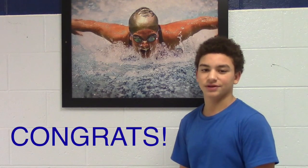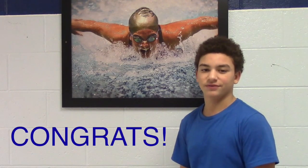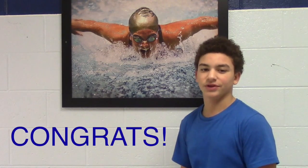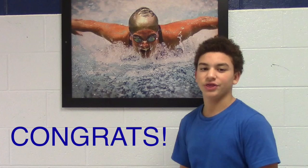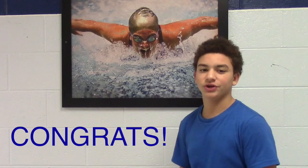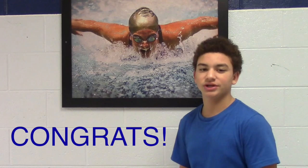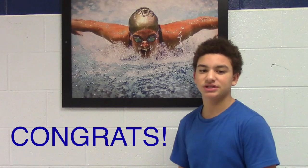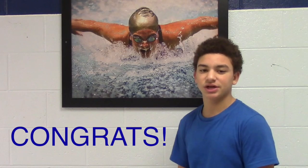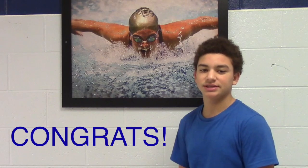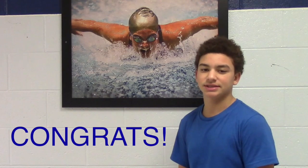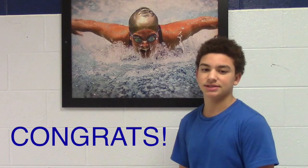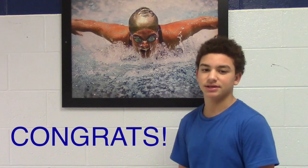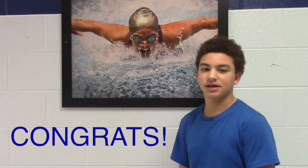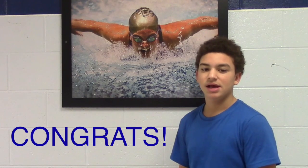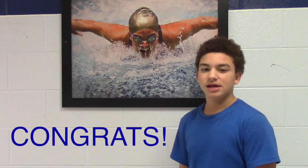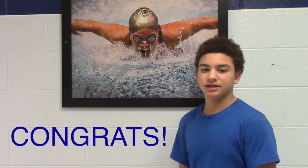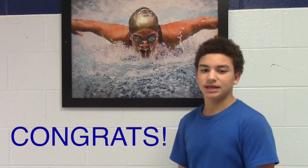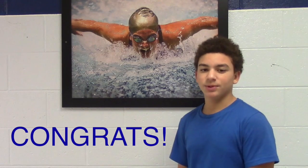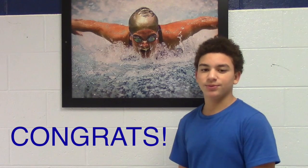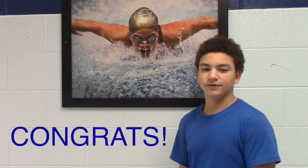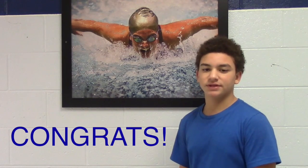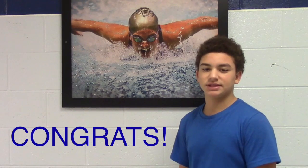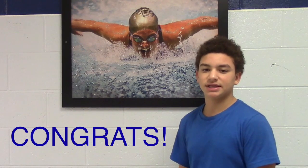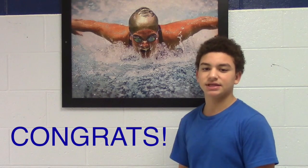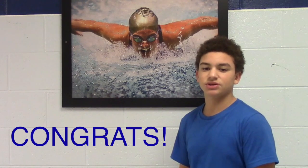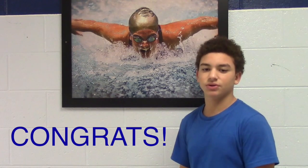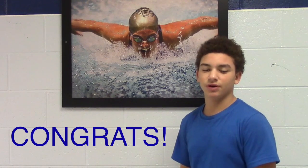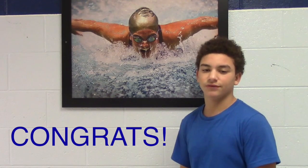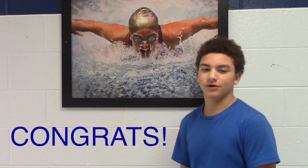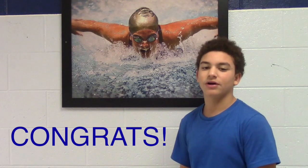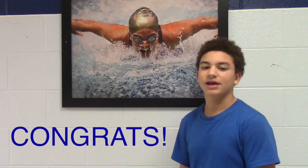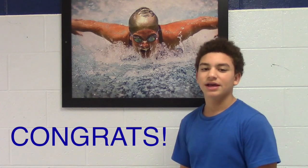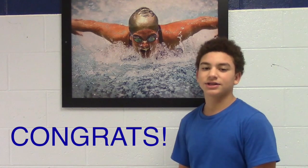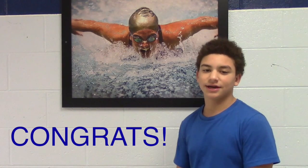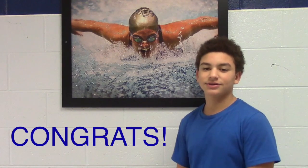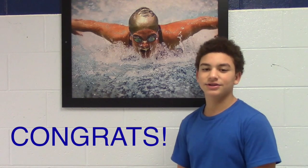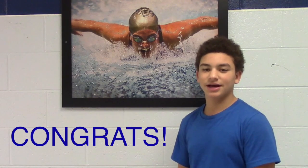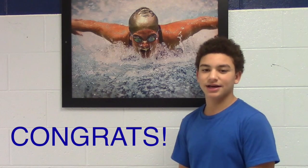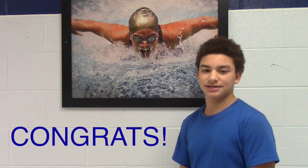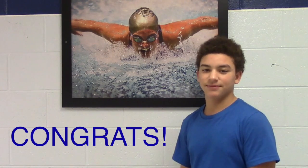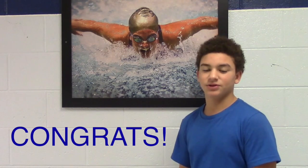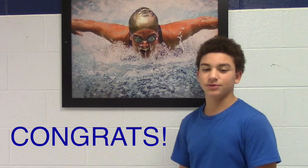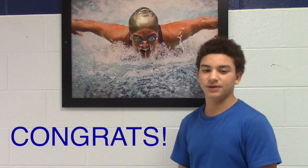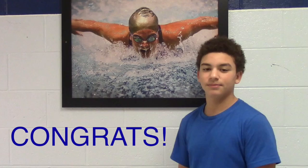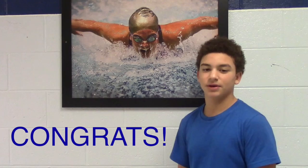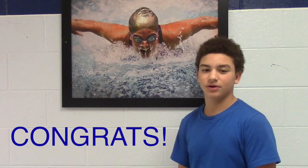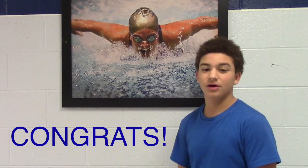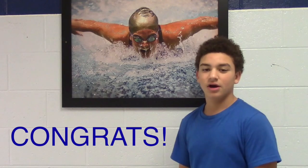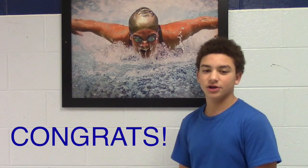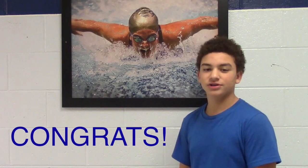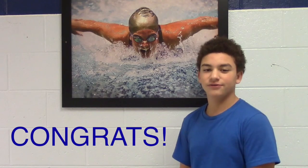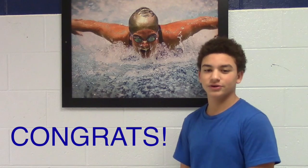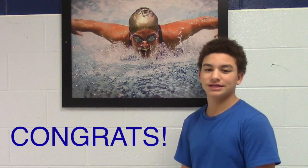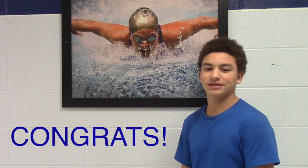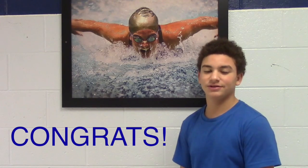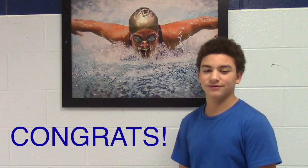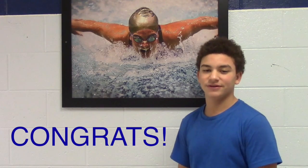for the third straight season. The team improved to 6-2 overall. And shout out to the guys team who beat Middle